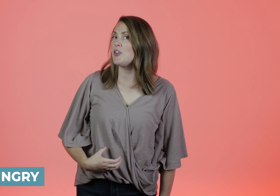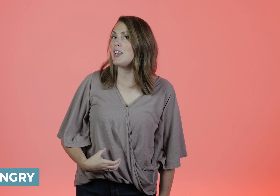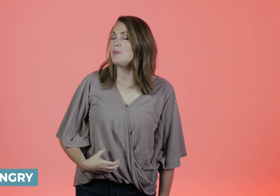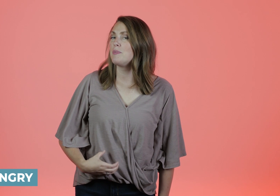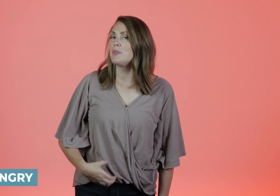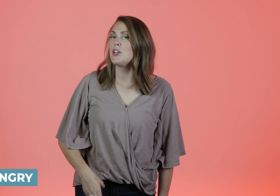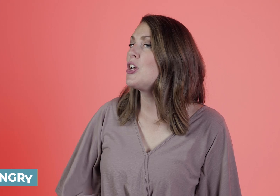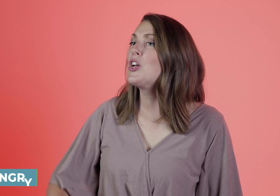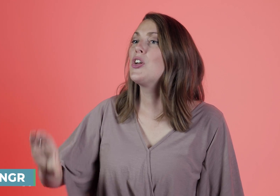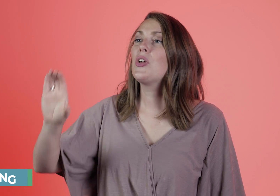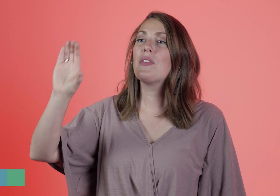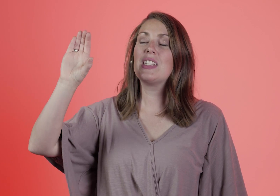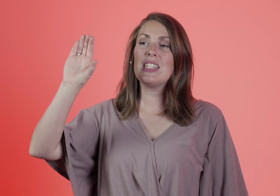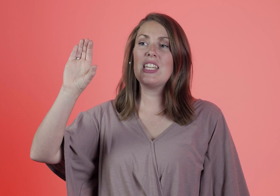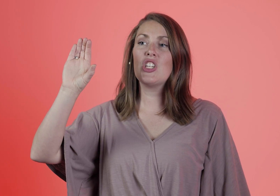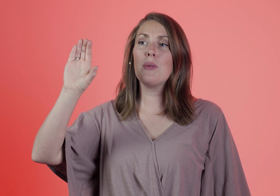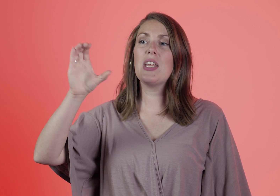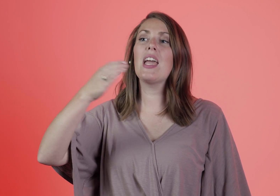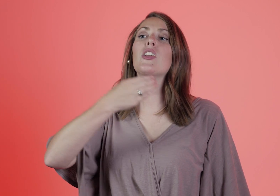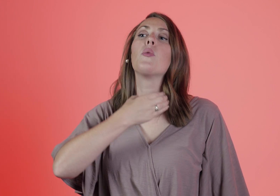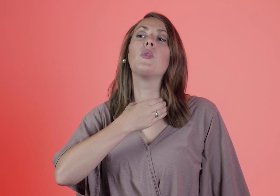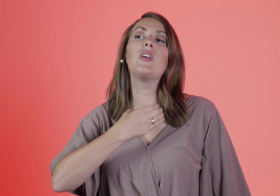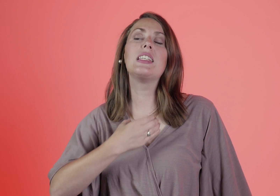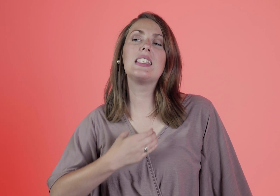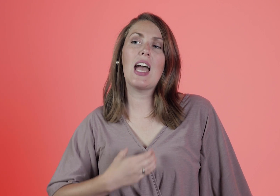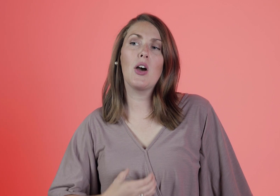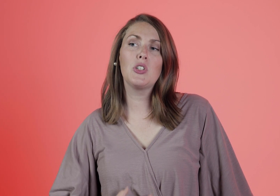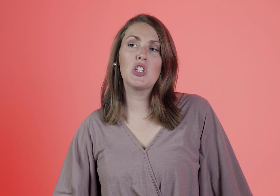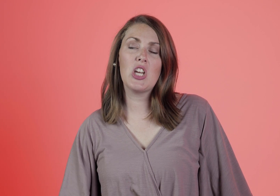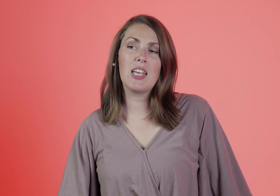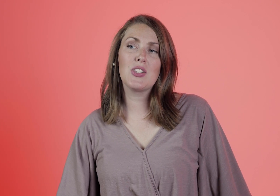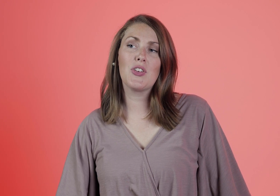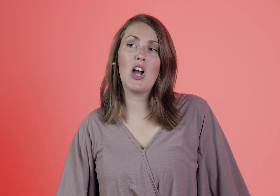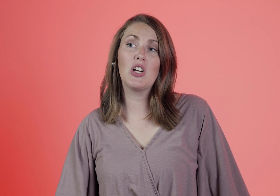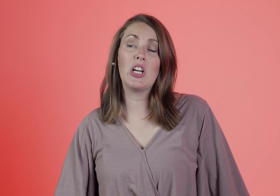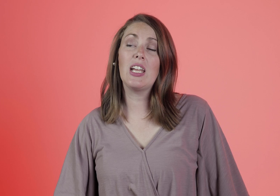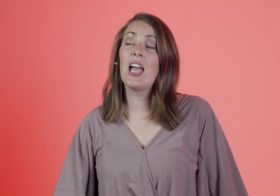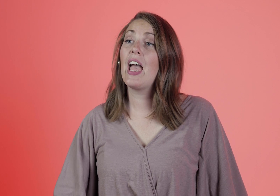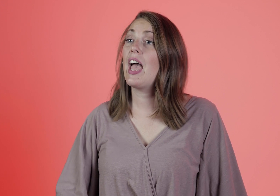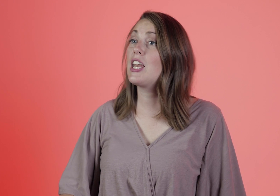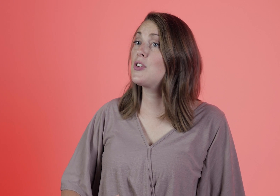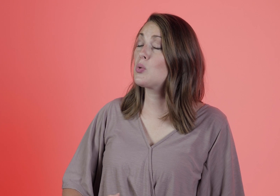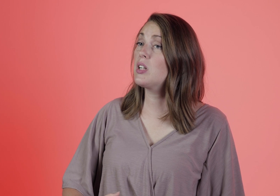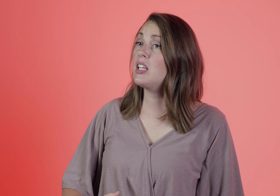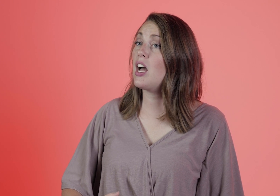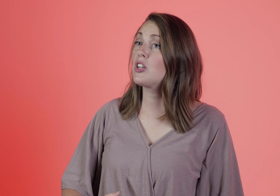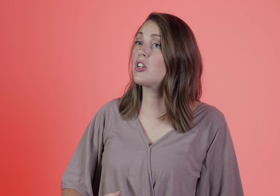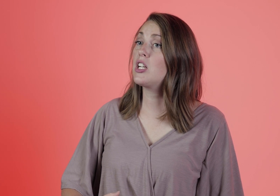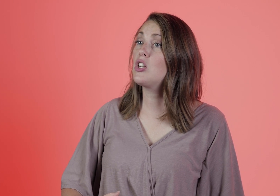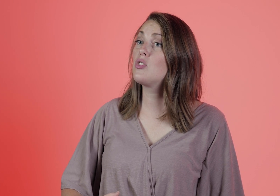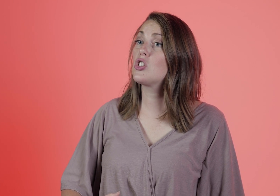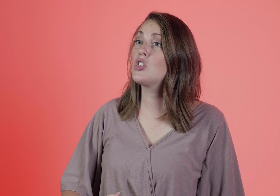Hungry. You have a C-shaped hand moving down your chest for hungry. And if you're really hungry, you just do